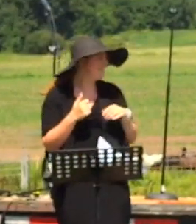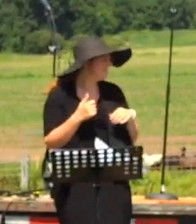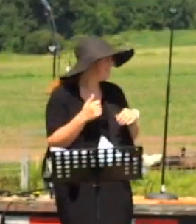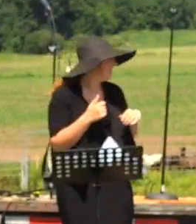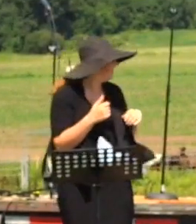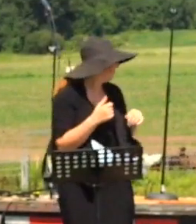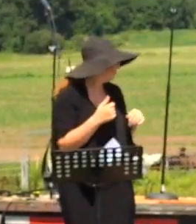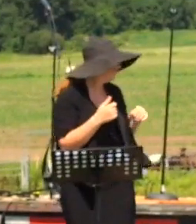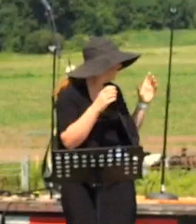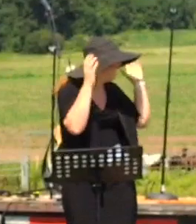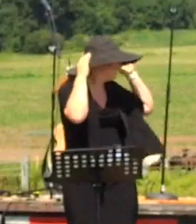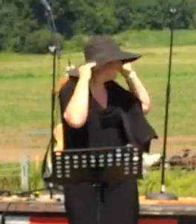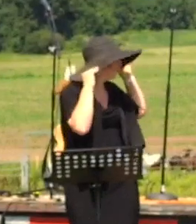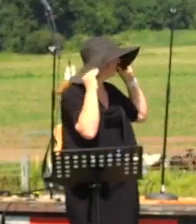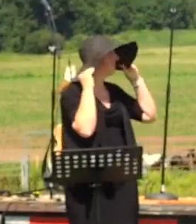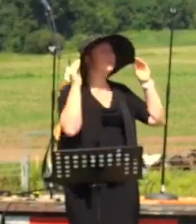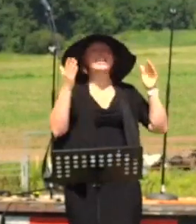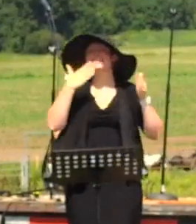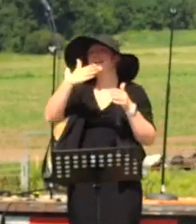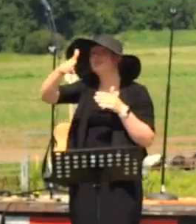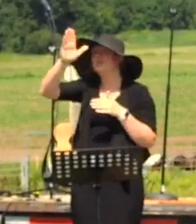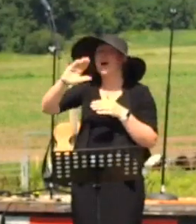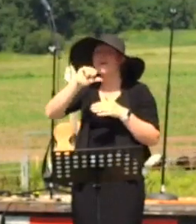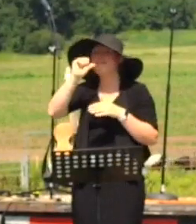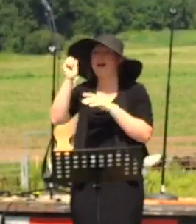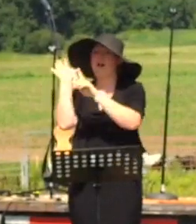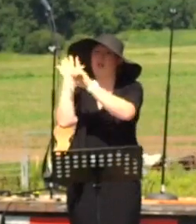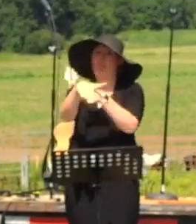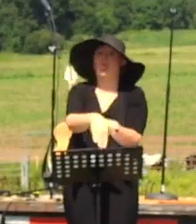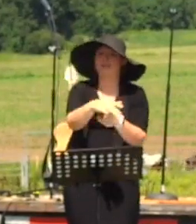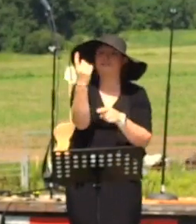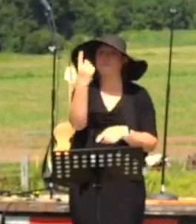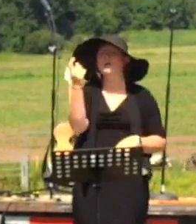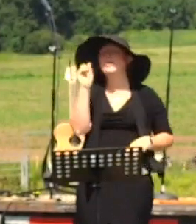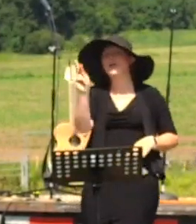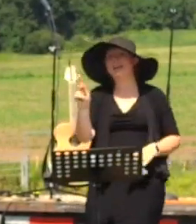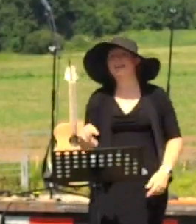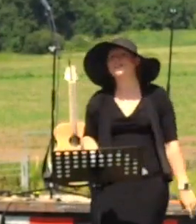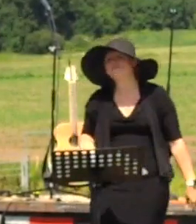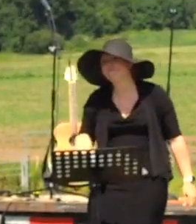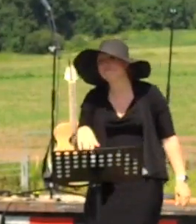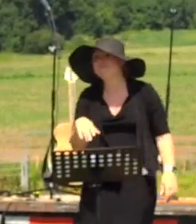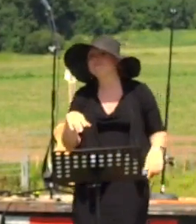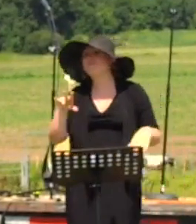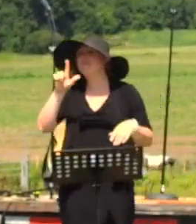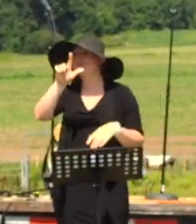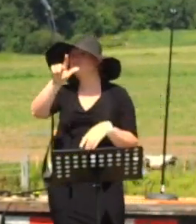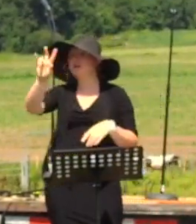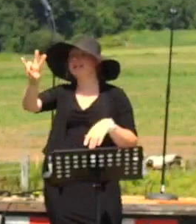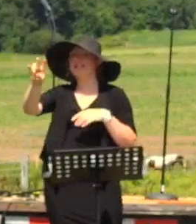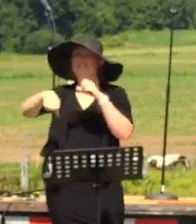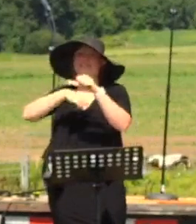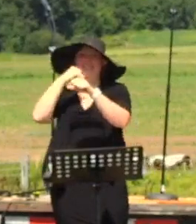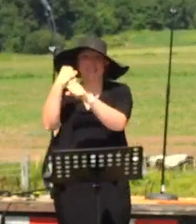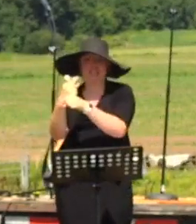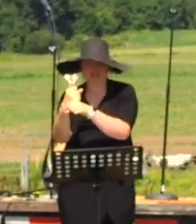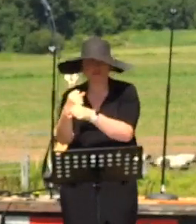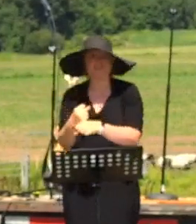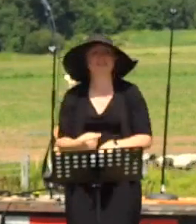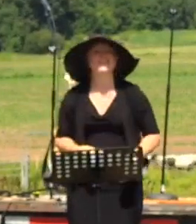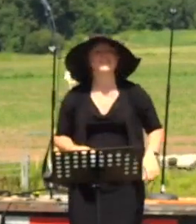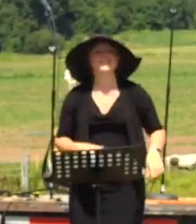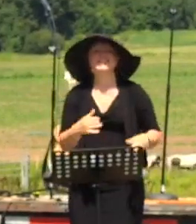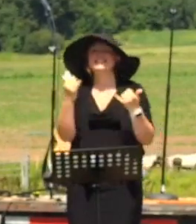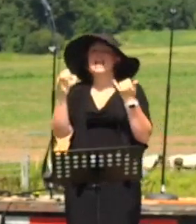nobody was on the platform. That praise God. 27 years. It was during Corona, so I forgot the last anniversary. So here are some tips